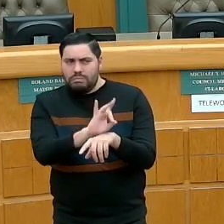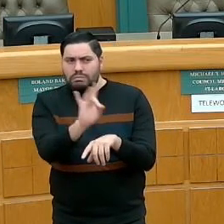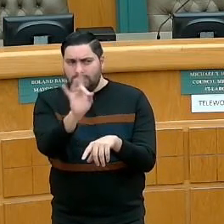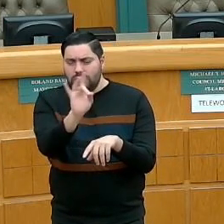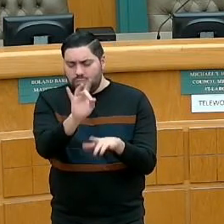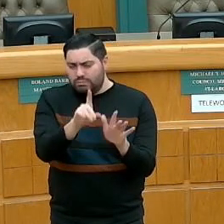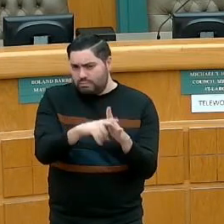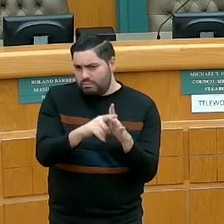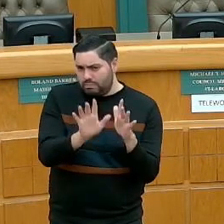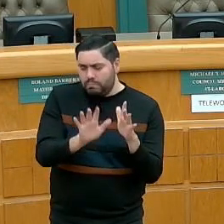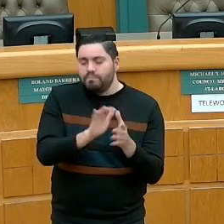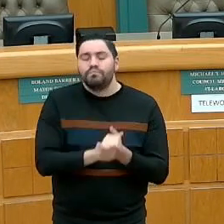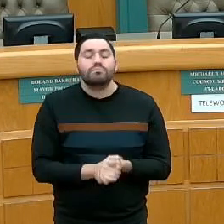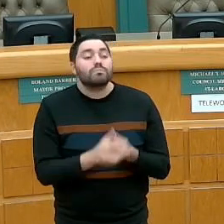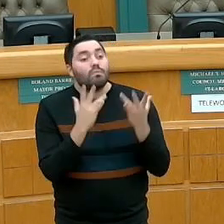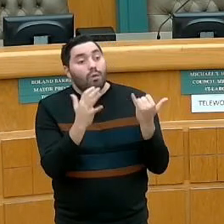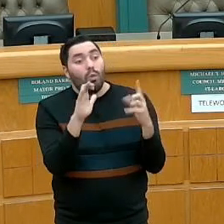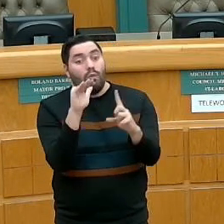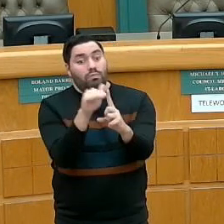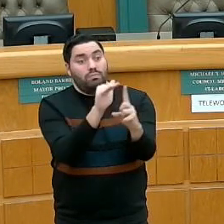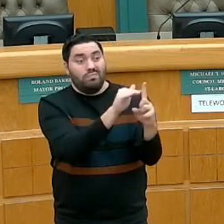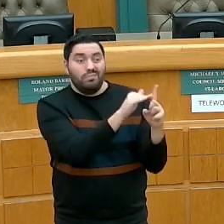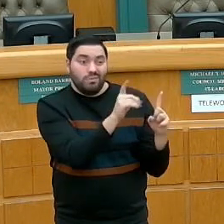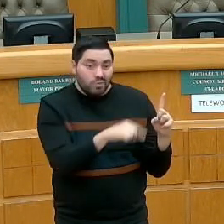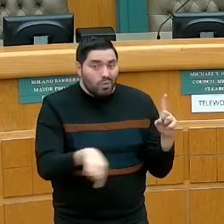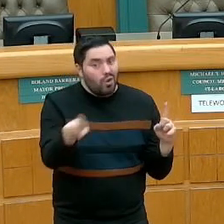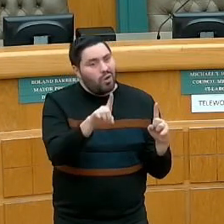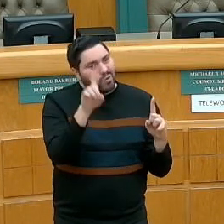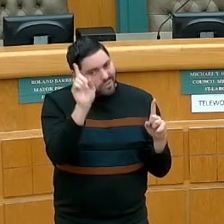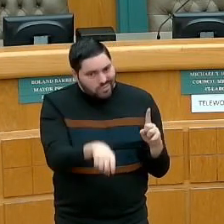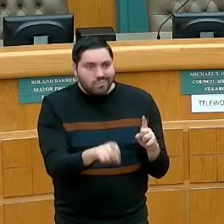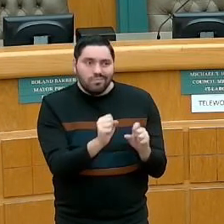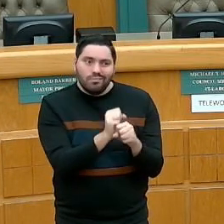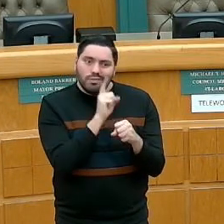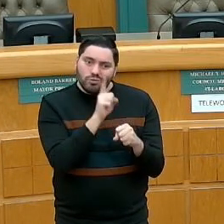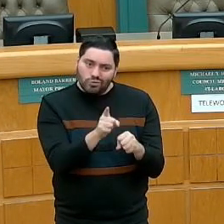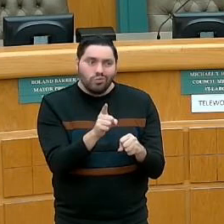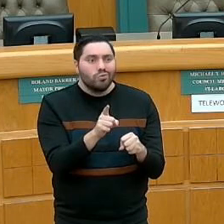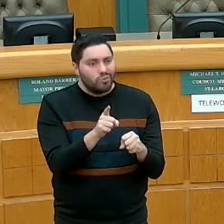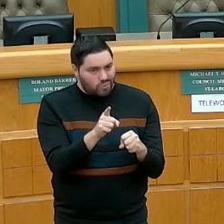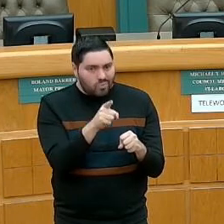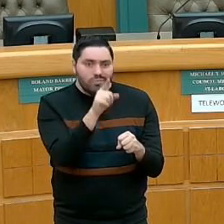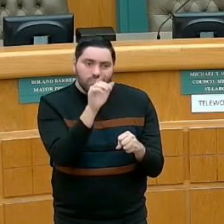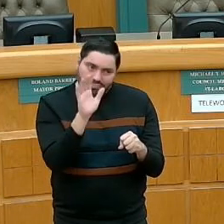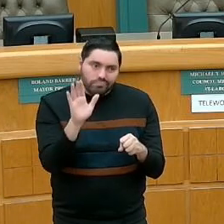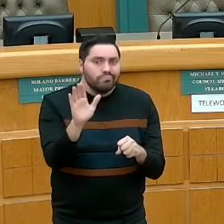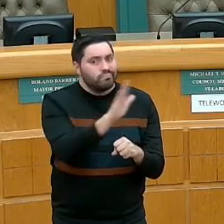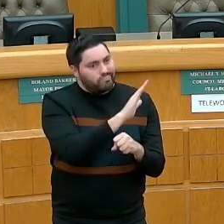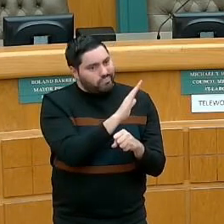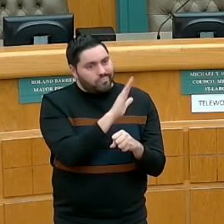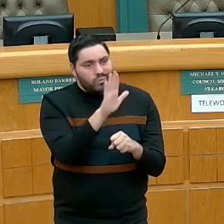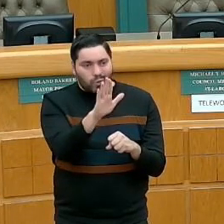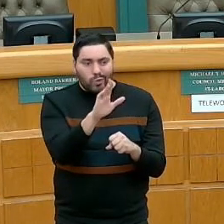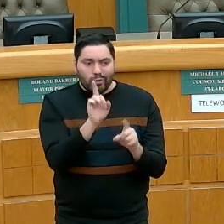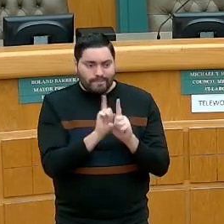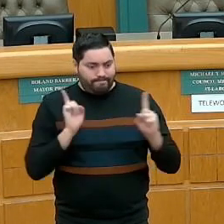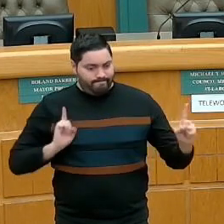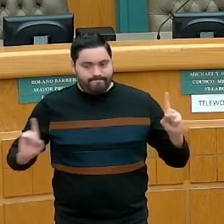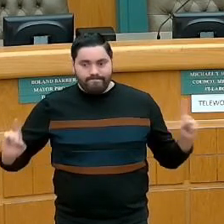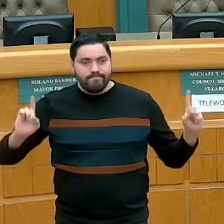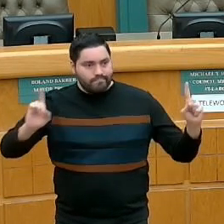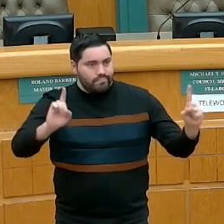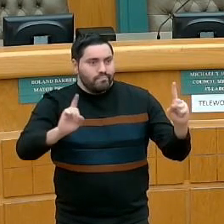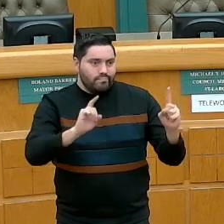We do, though, want to remind everybody that we need to ensure we're practicing our spatial distancing and